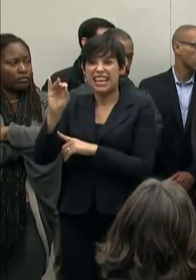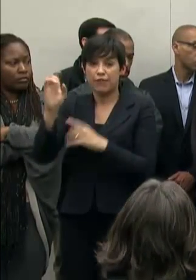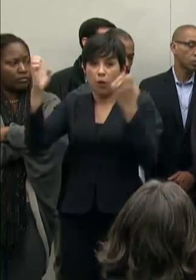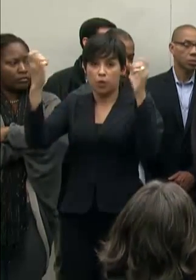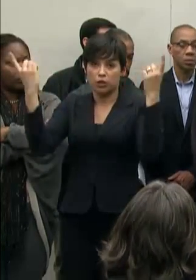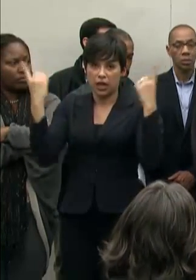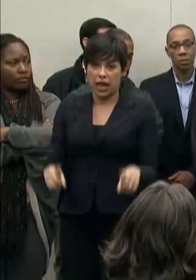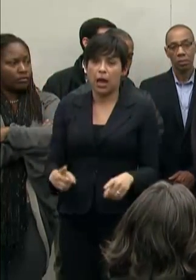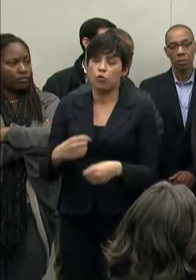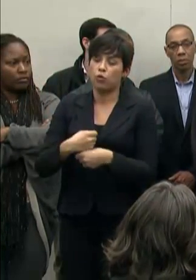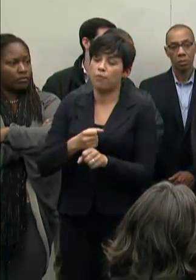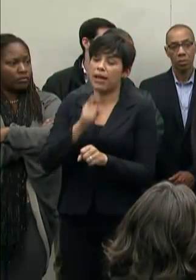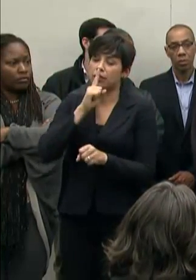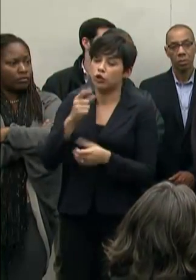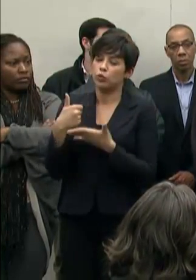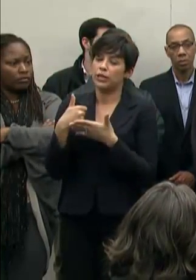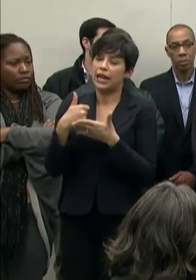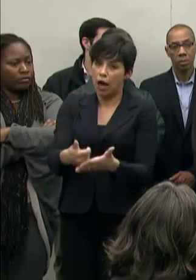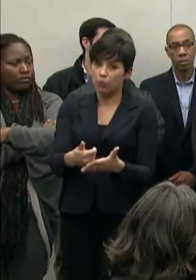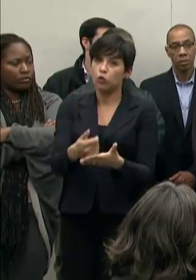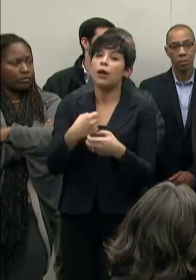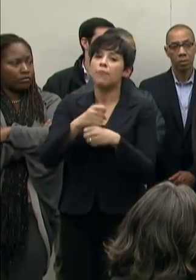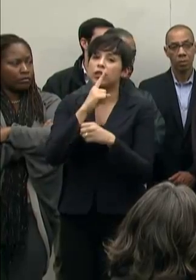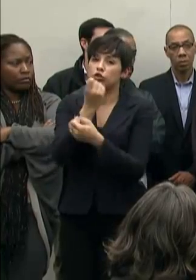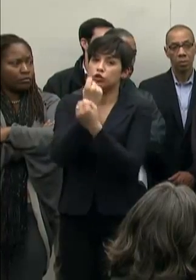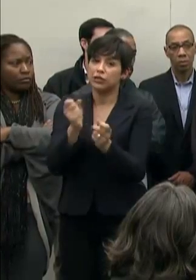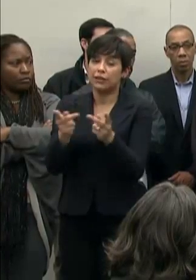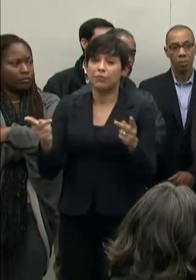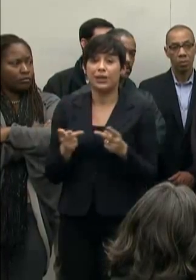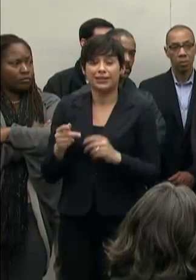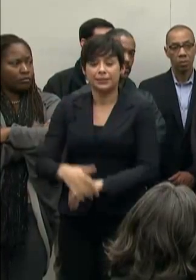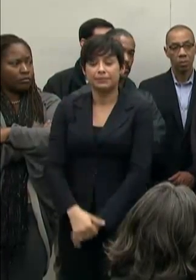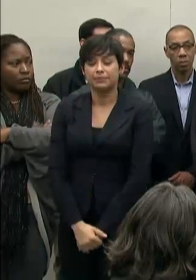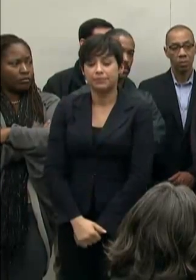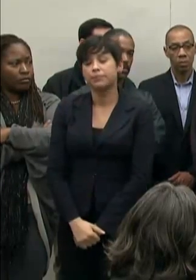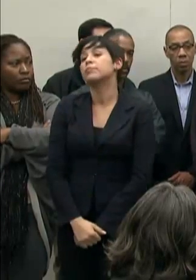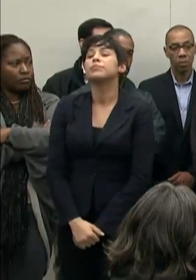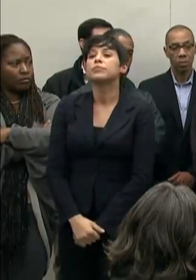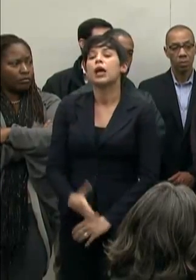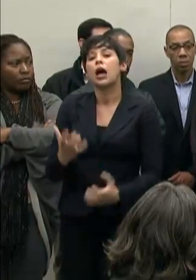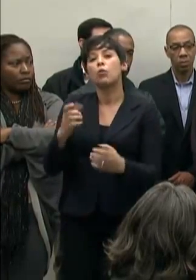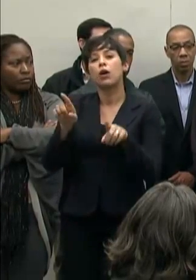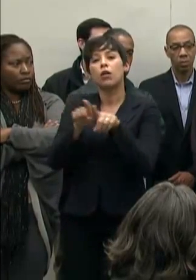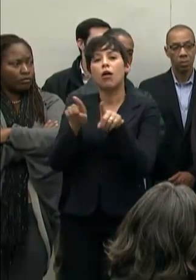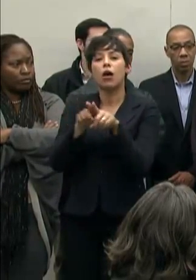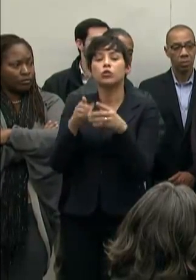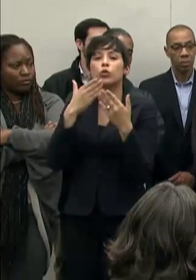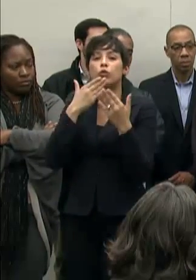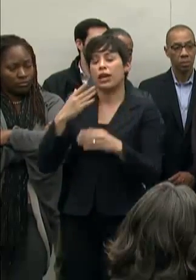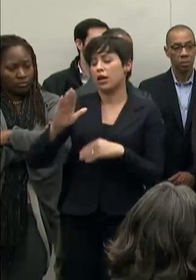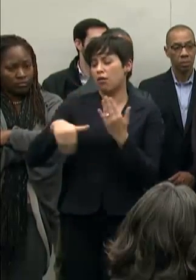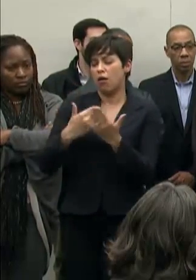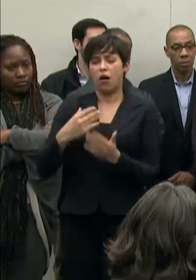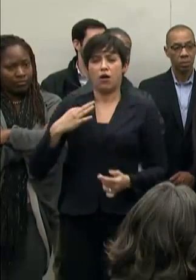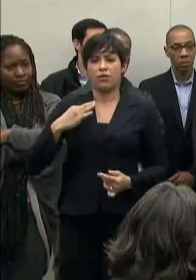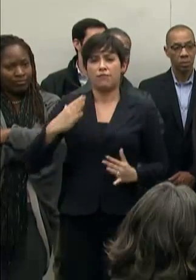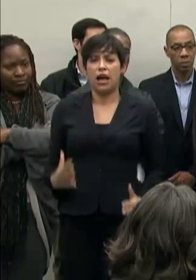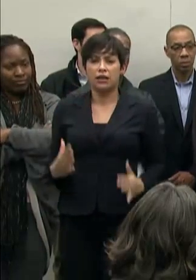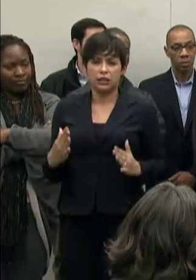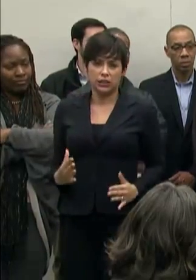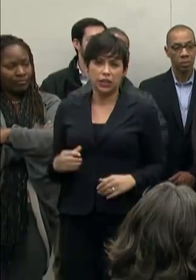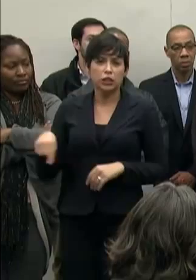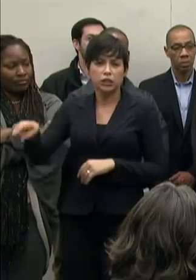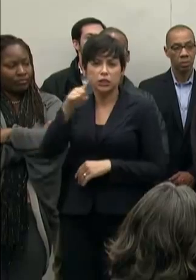and we'll make sure that you get out and get safe. So let me also thank the volunteers at the